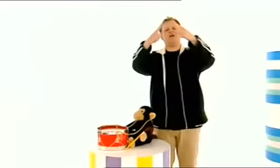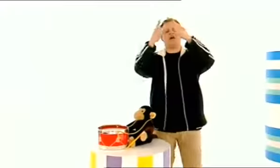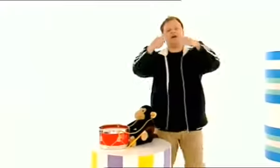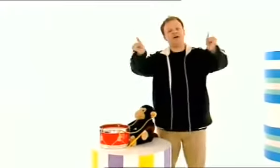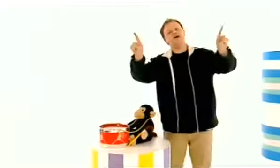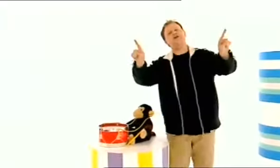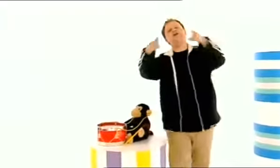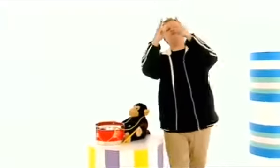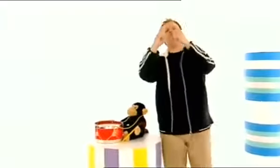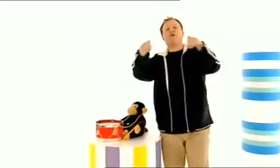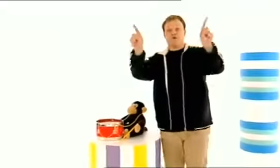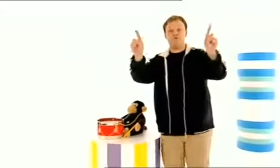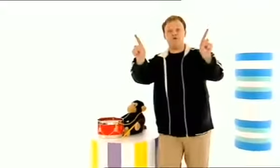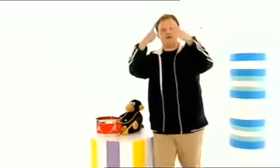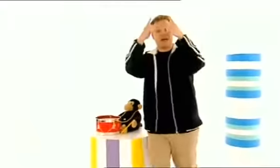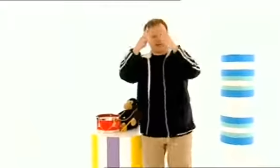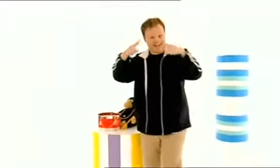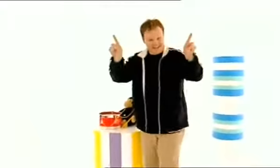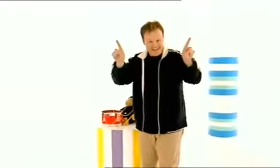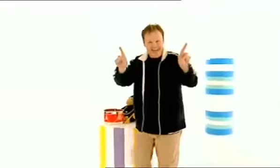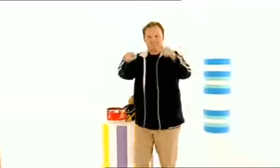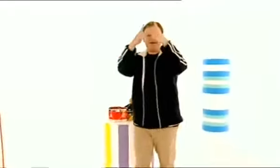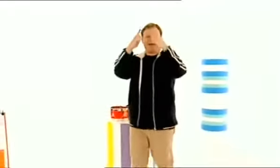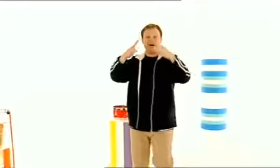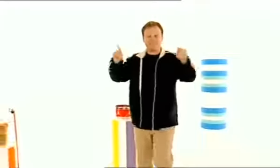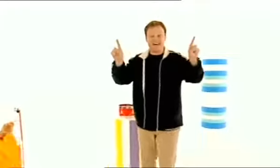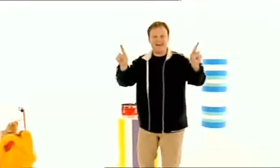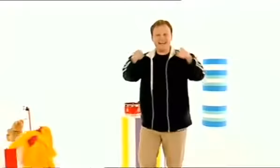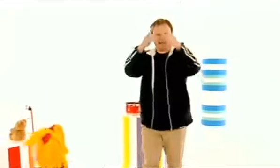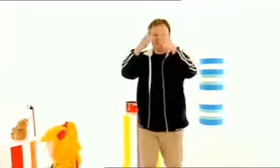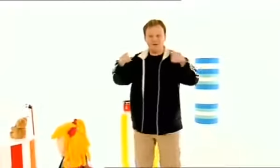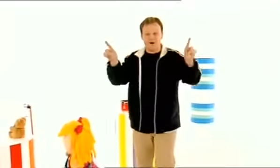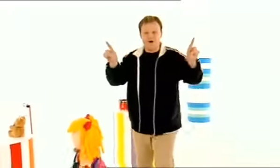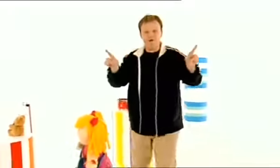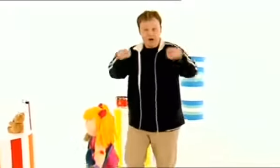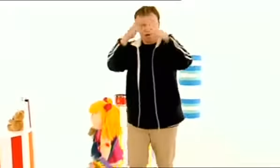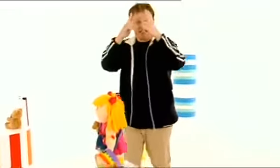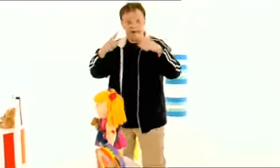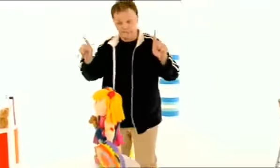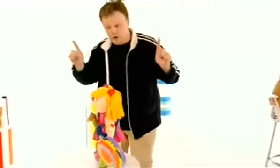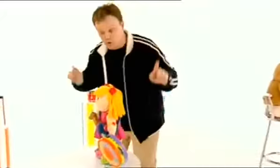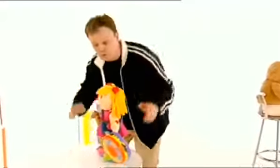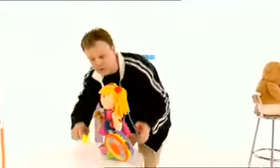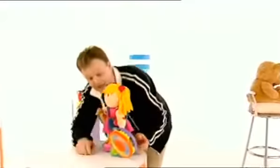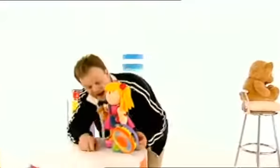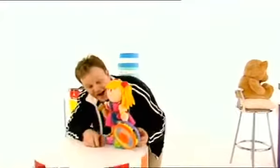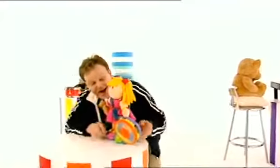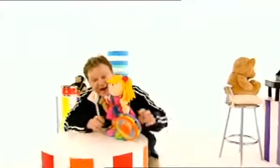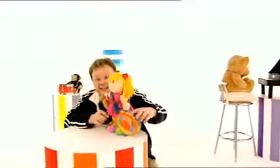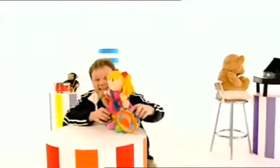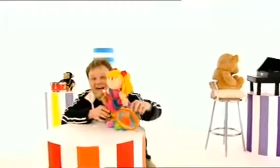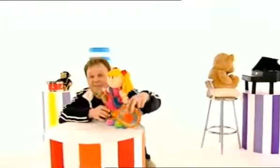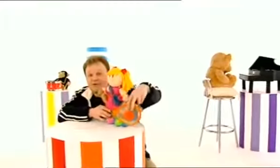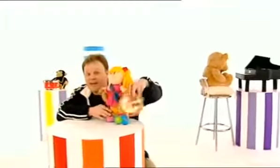music. Let's make music. Pick up anything you want. Let's make music. Aha!